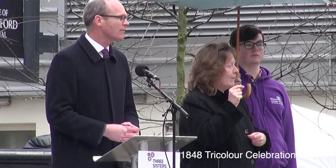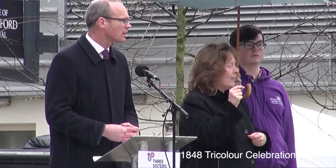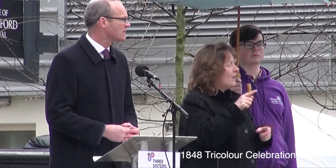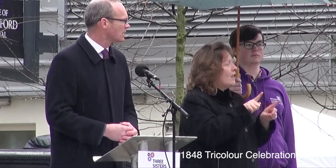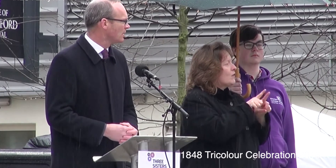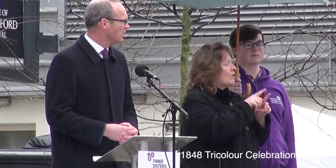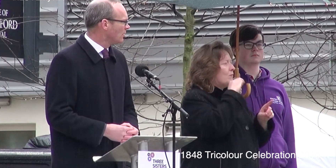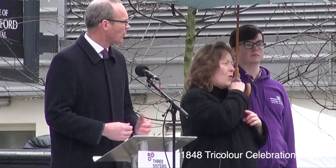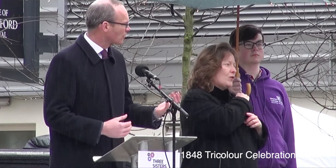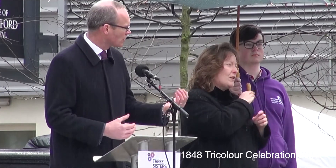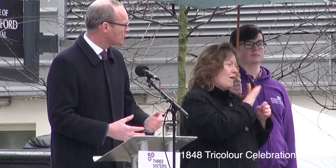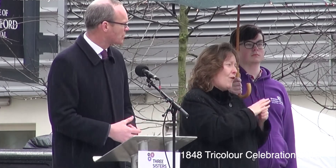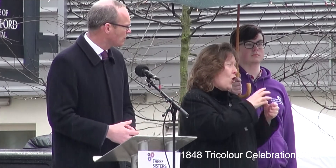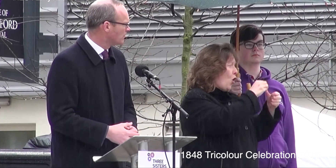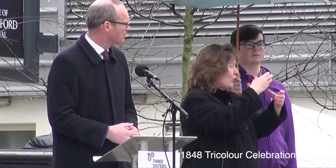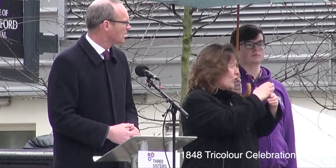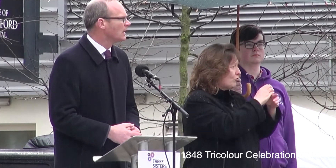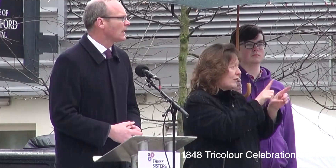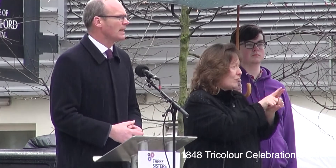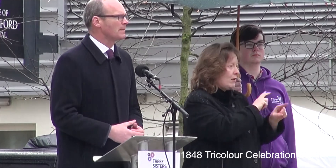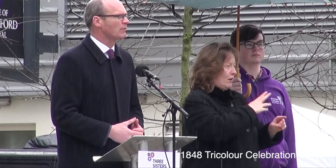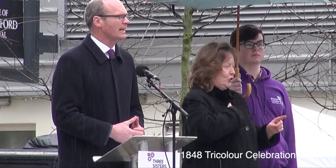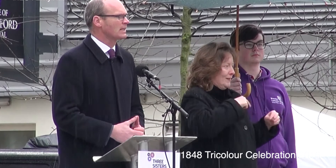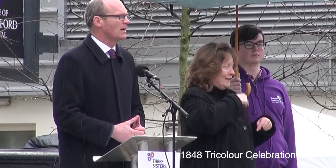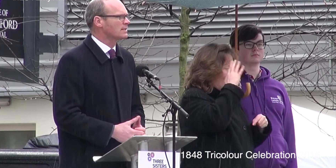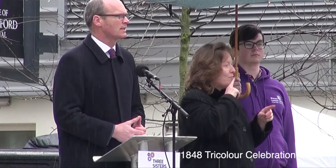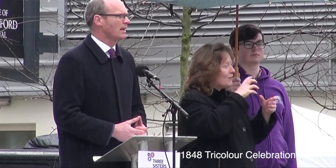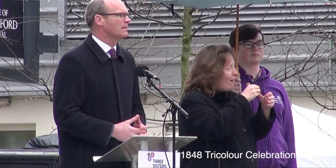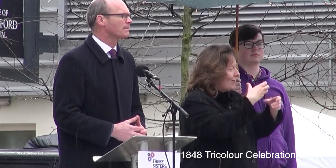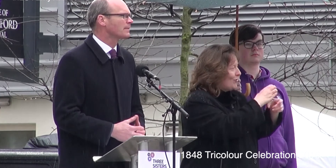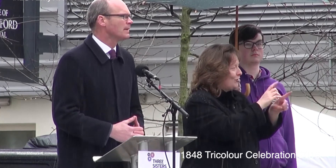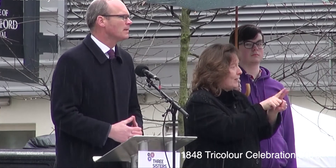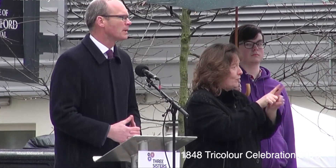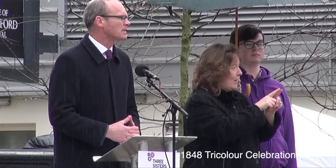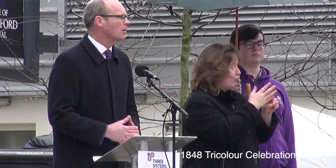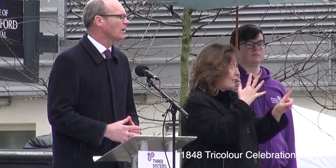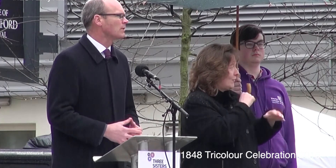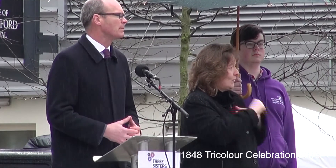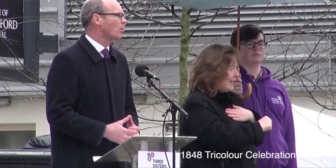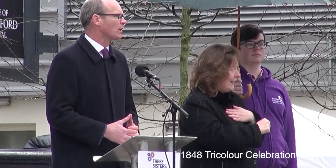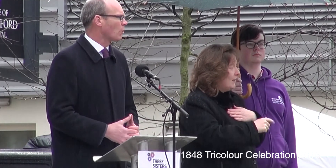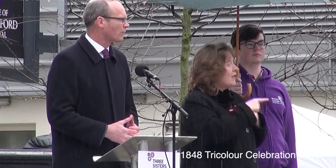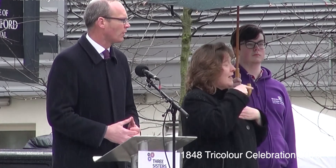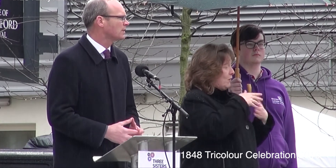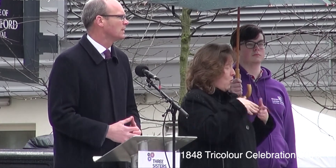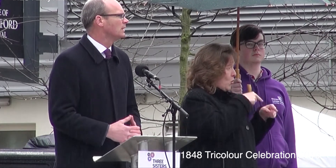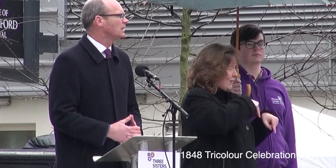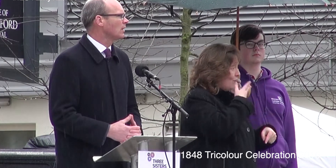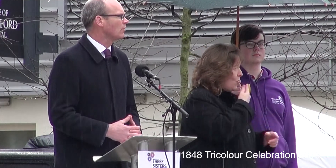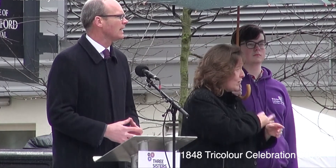his significance for other countries too is being recognised today, because not only was he born in